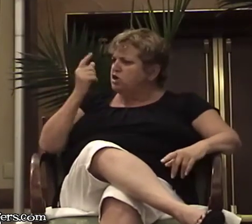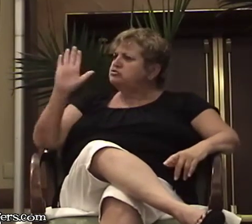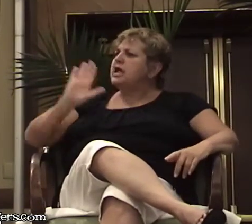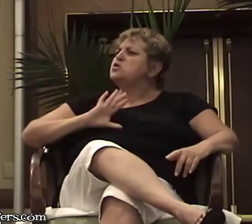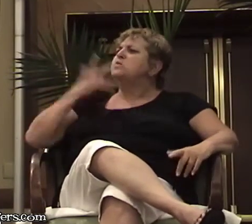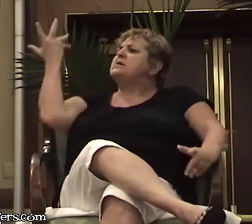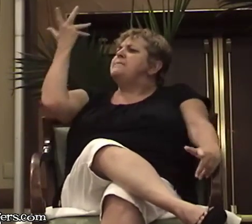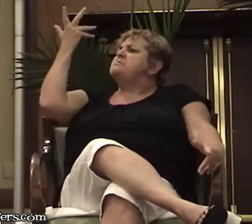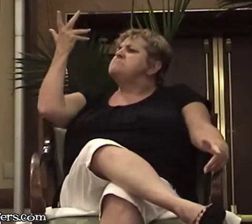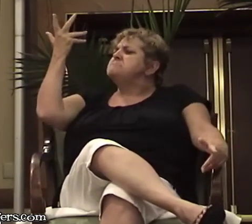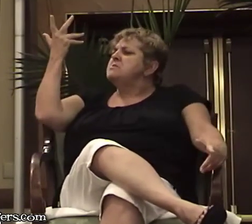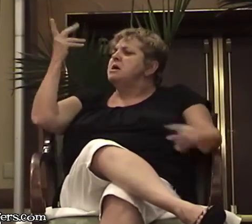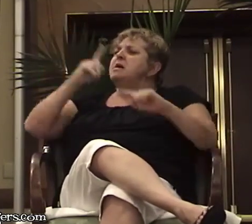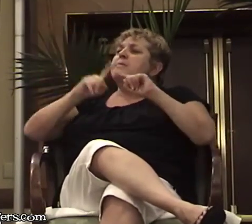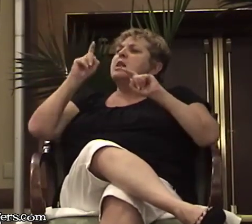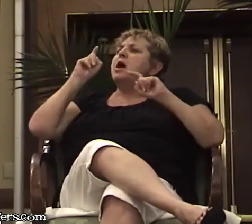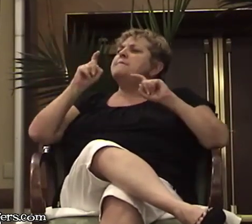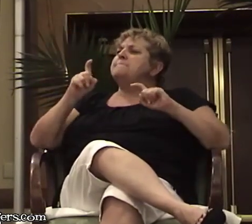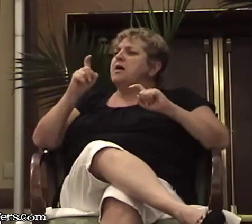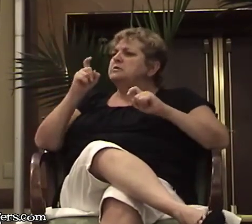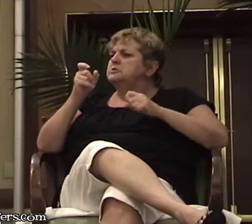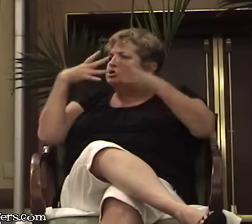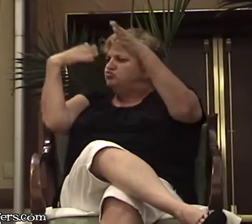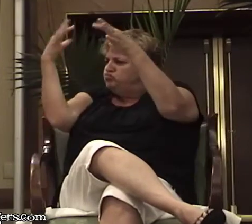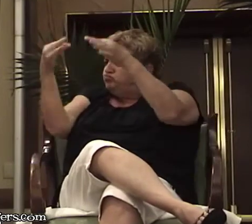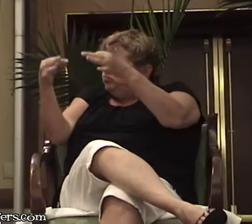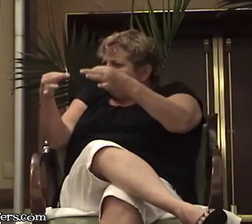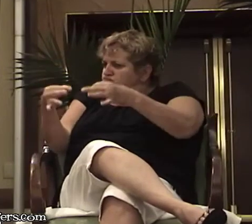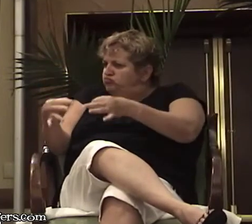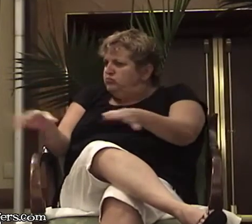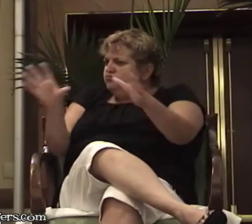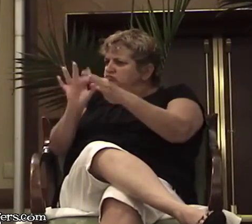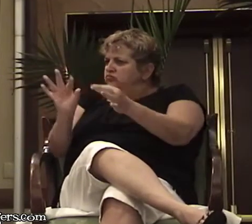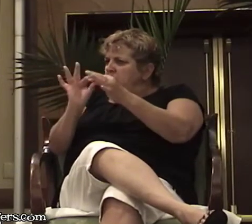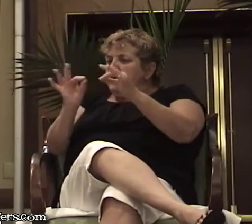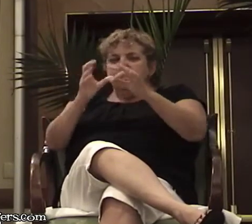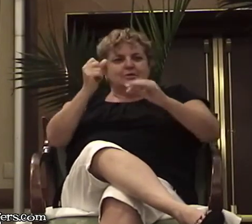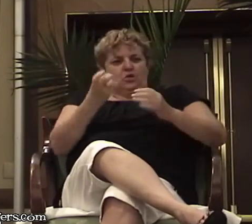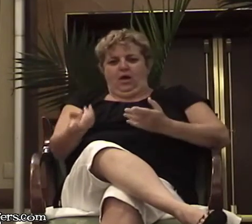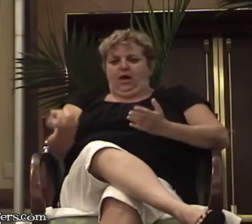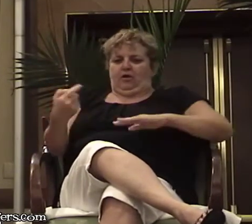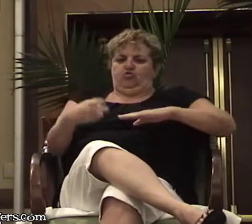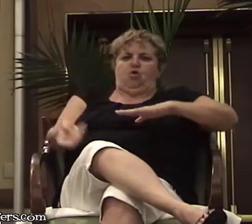But I must get my message across. And I climbed up on the bar and I opened up that book to chapter 5.